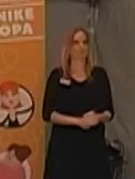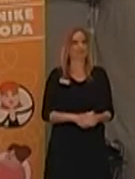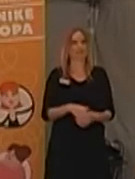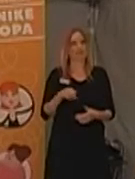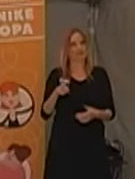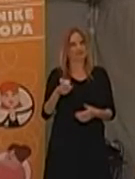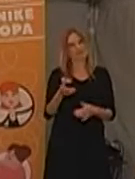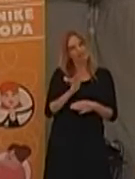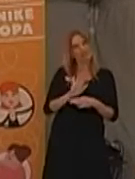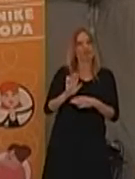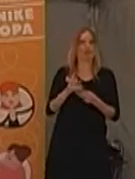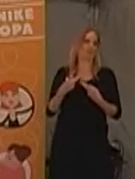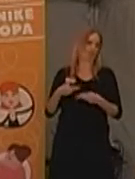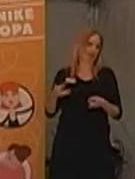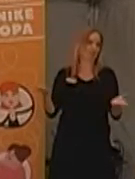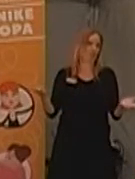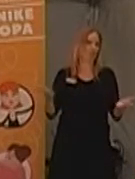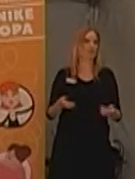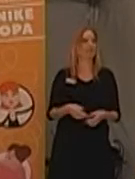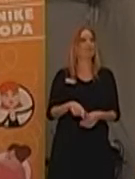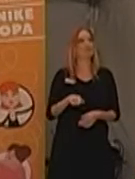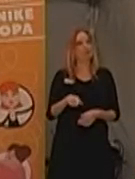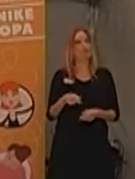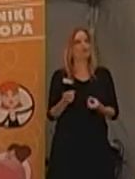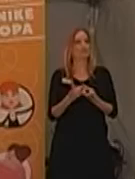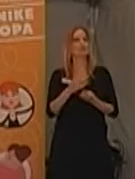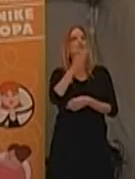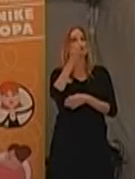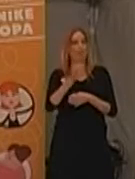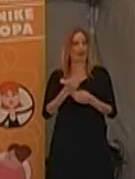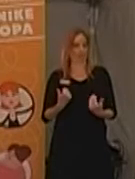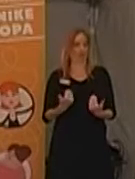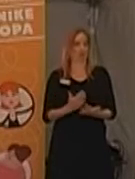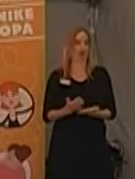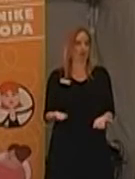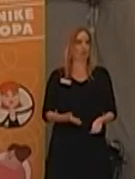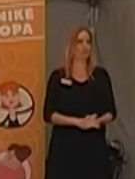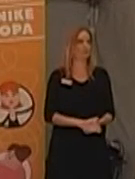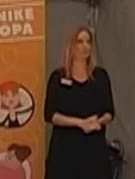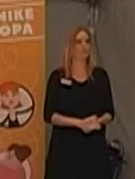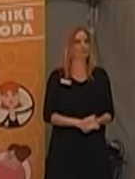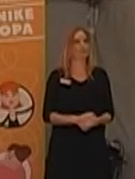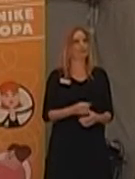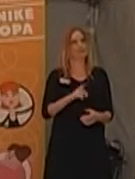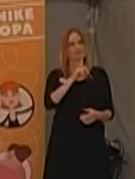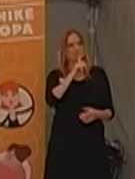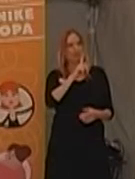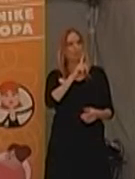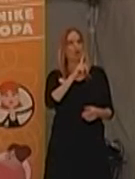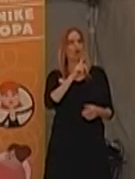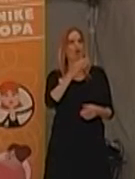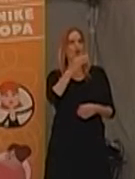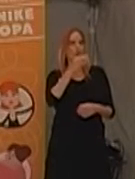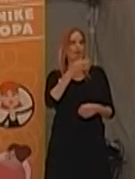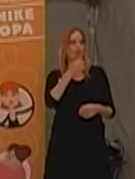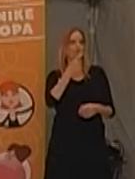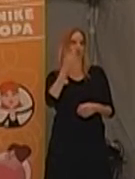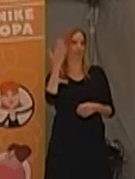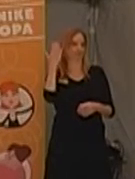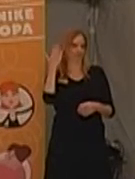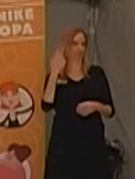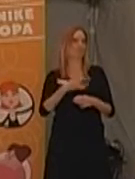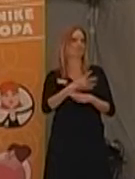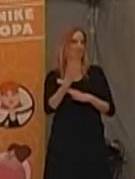react in different ways, and that's what we are experiencing right now, that we have been experiencing in the